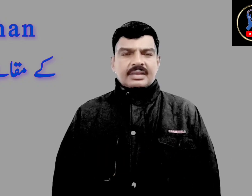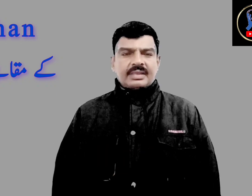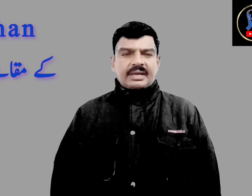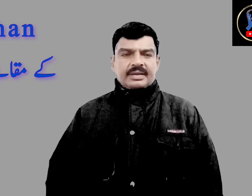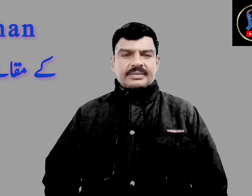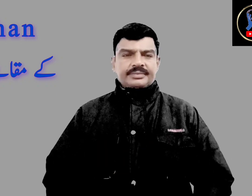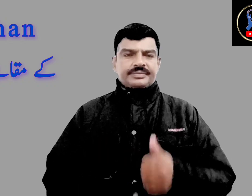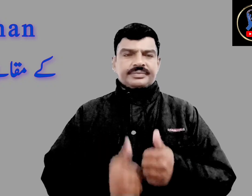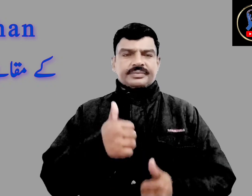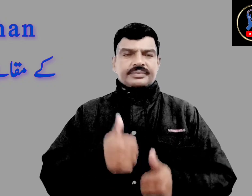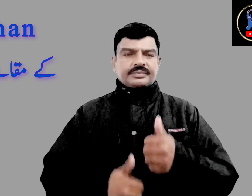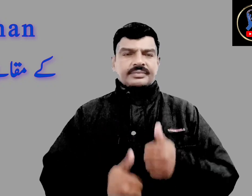then,